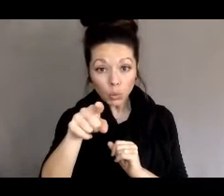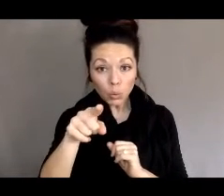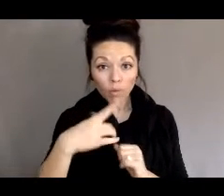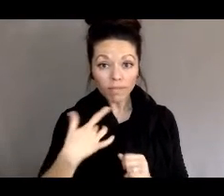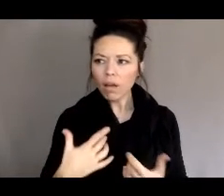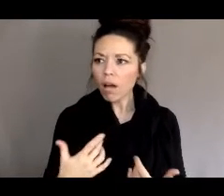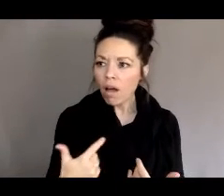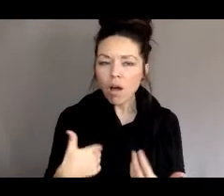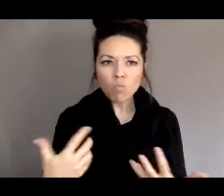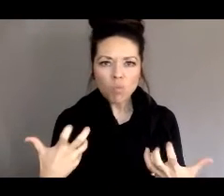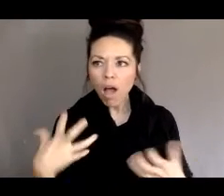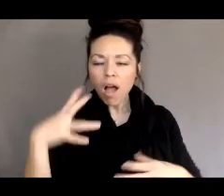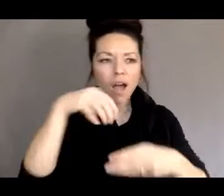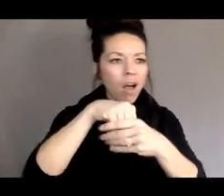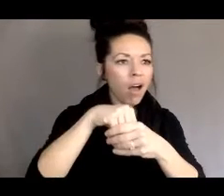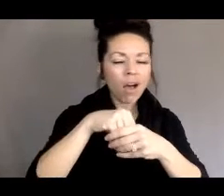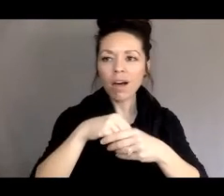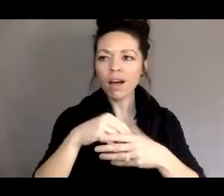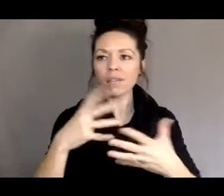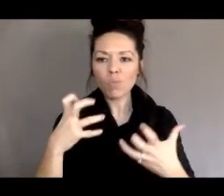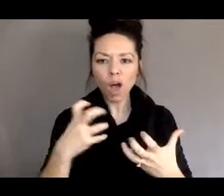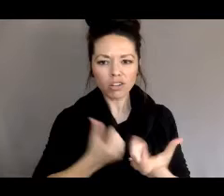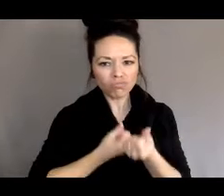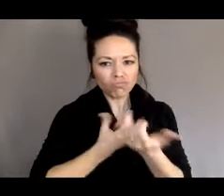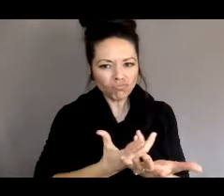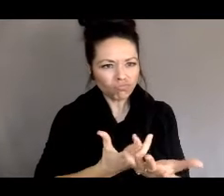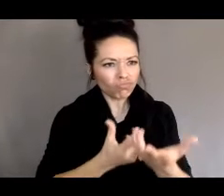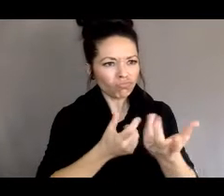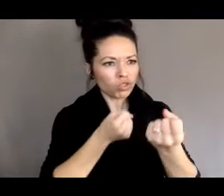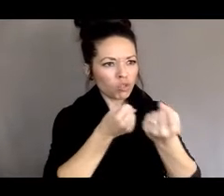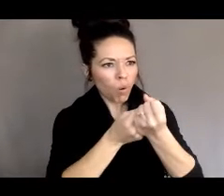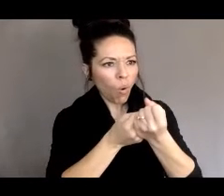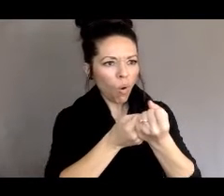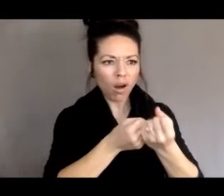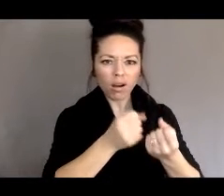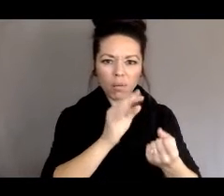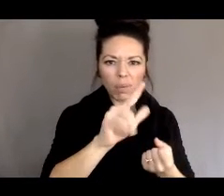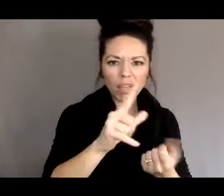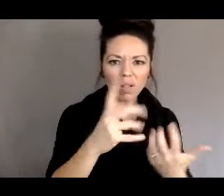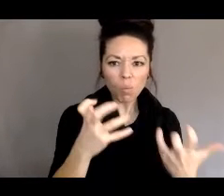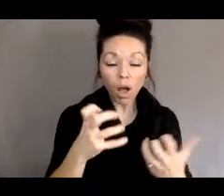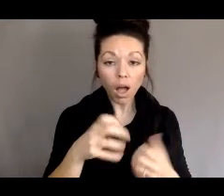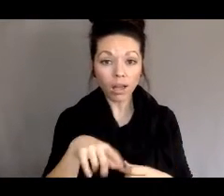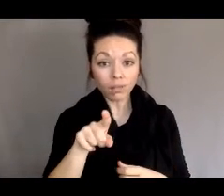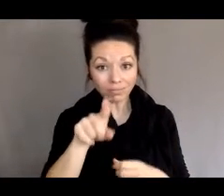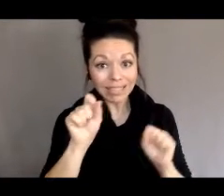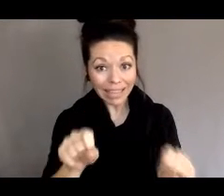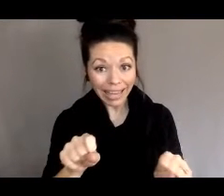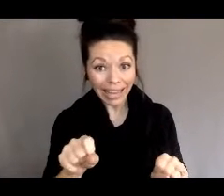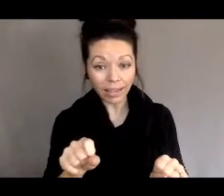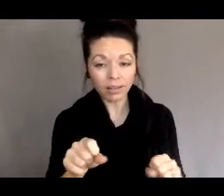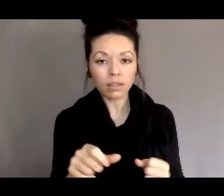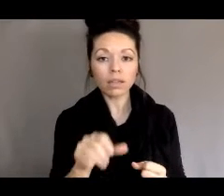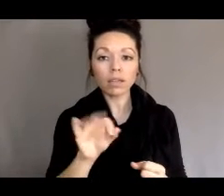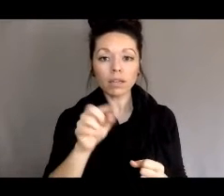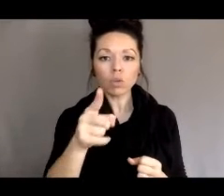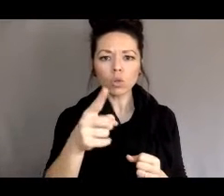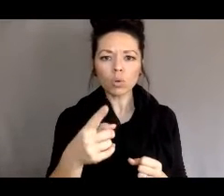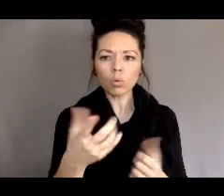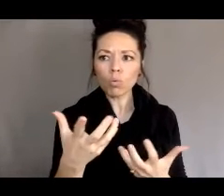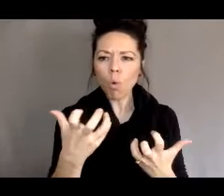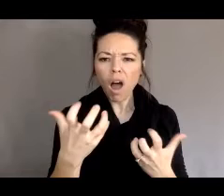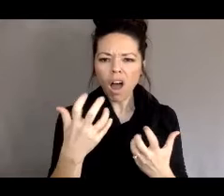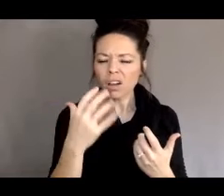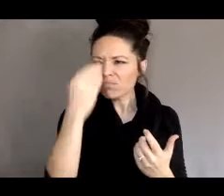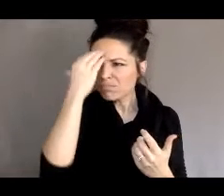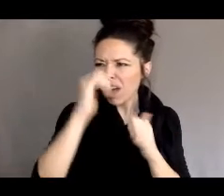your voice heard down at the Capitol. If you want to know more information about how to sign